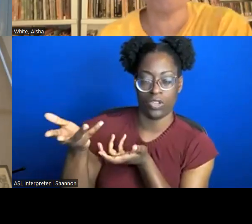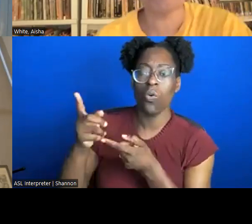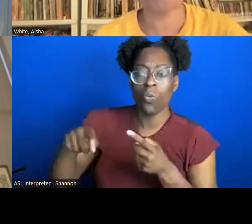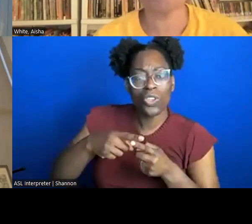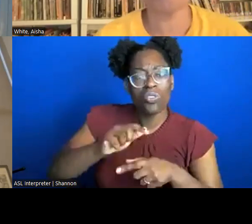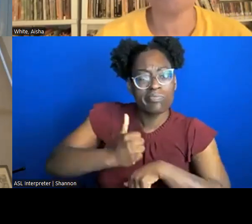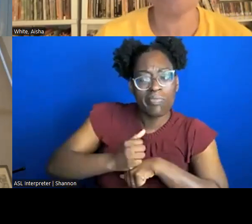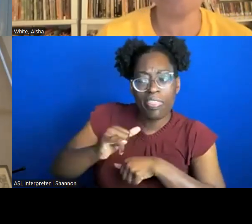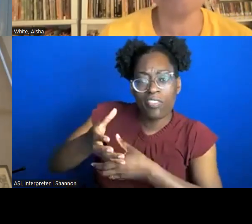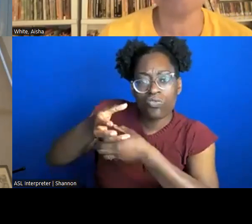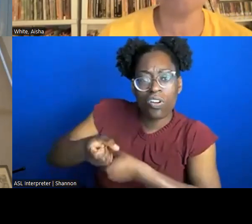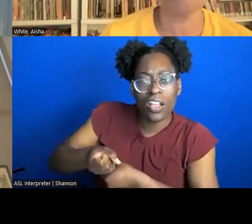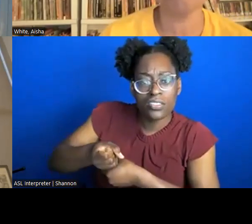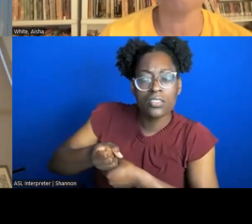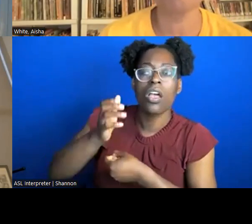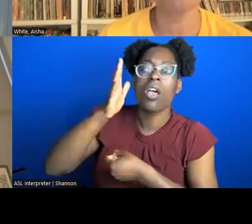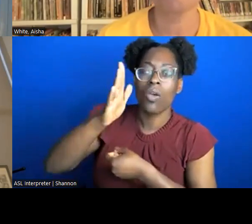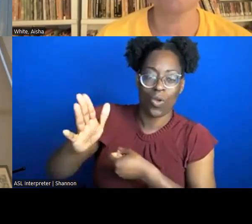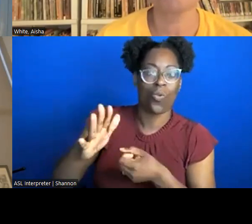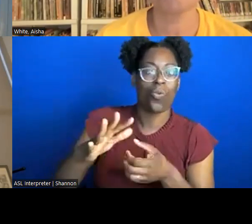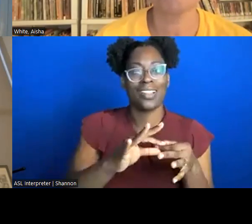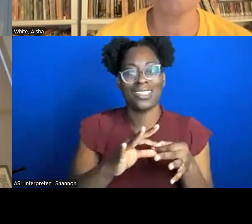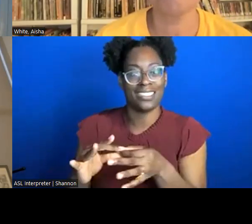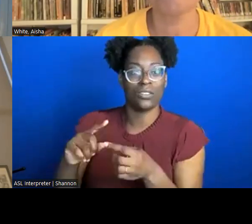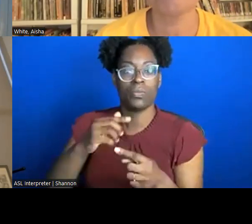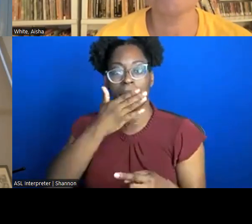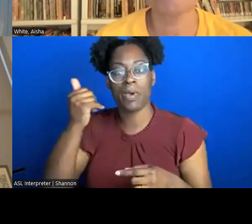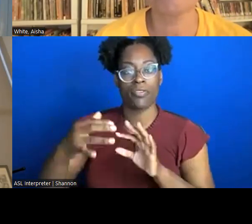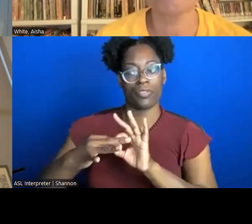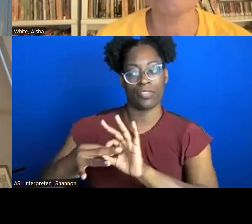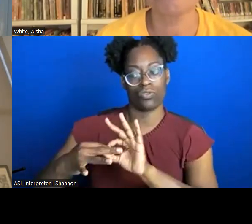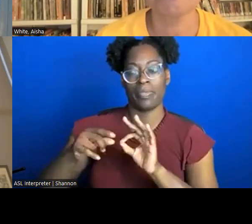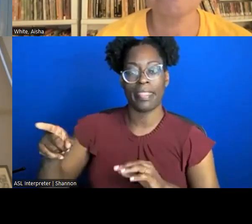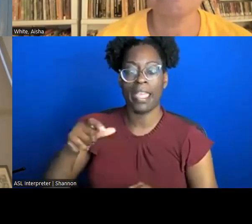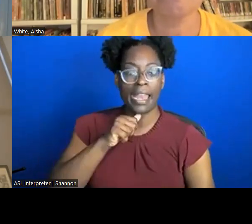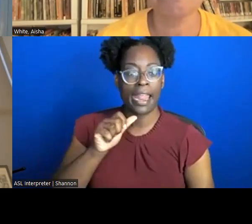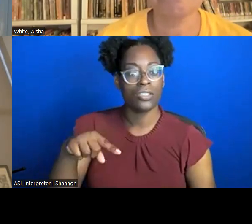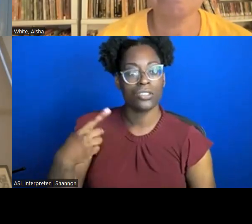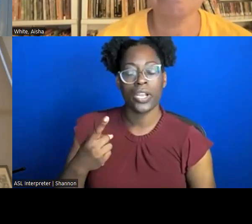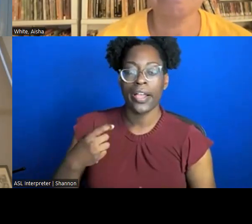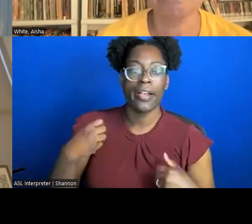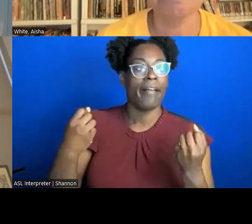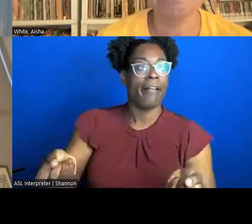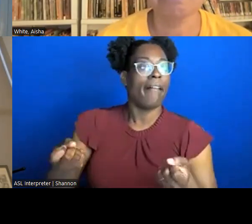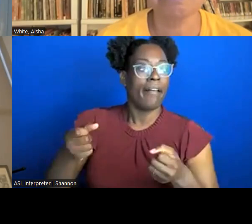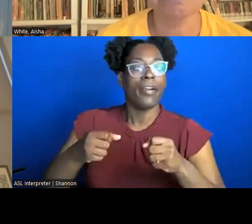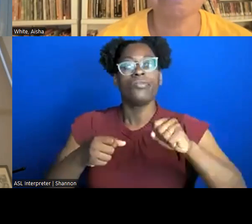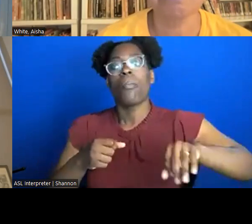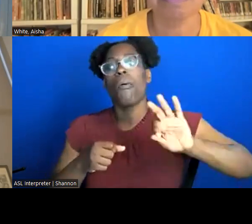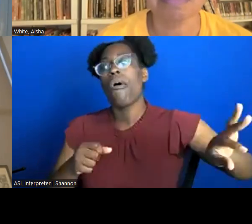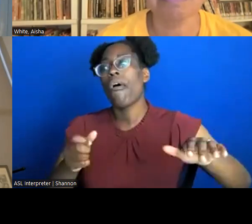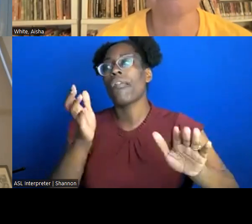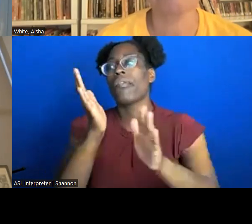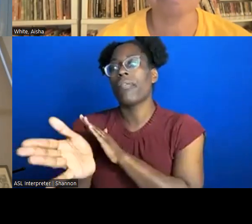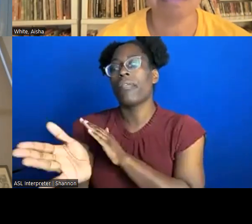we know that's a thing. And what do? We vilify them, right? We say they don't really want to participate, right? We do all that stuff, but we're not looking at the